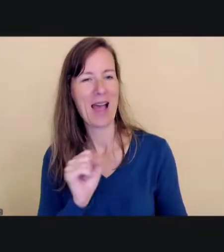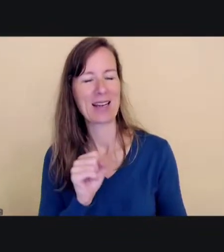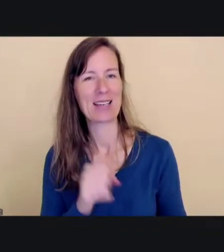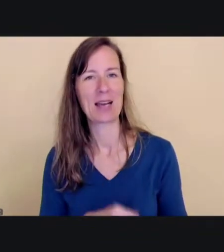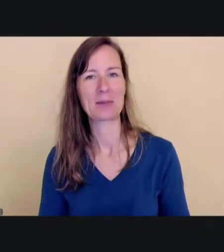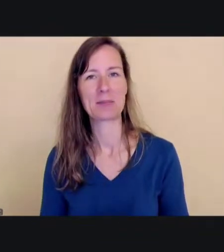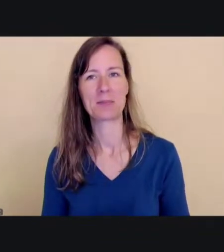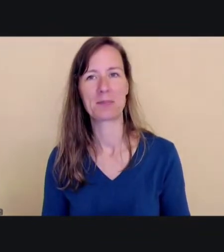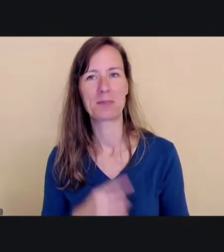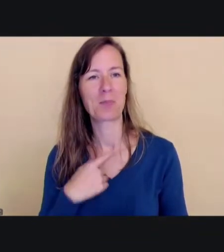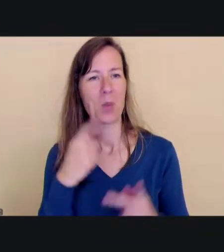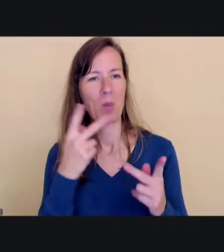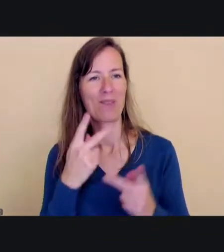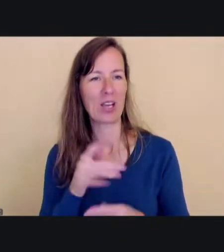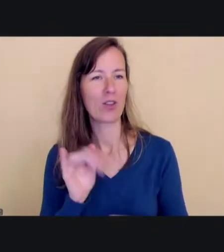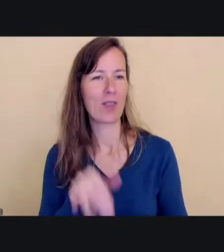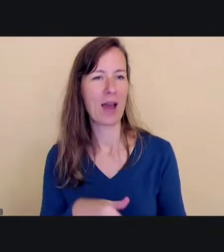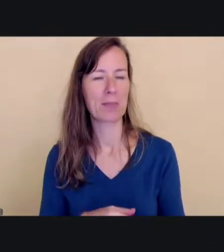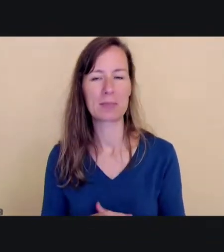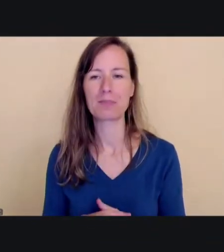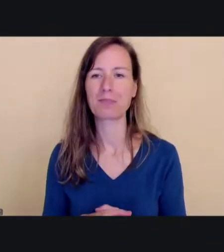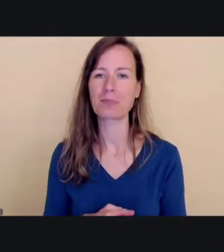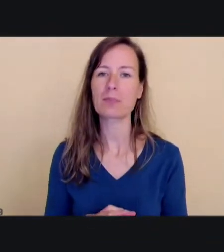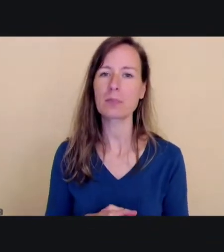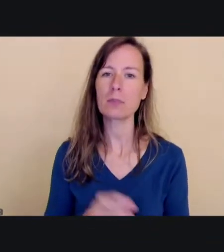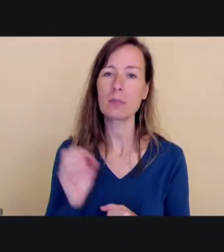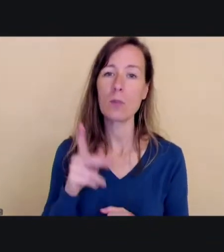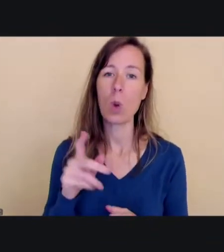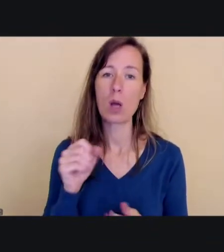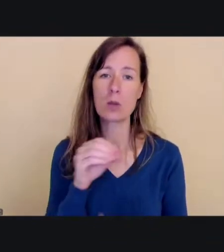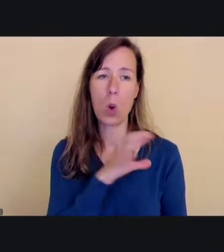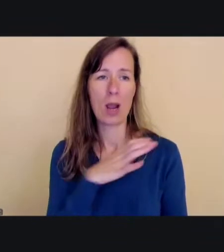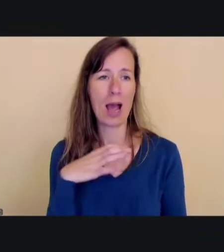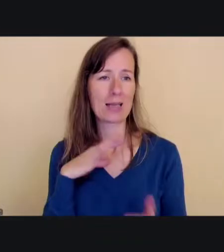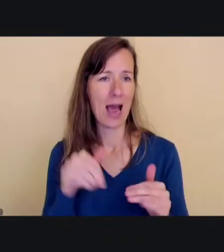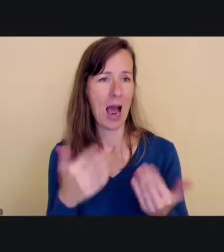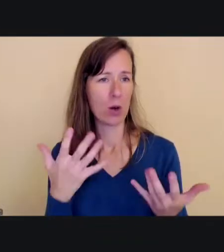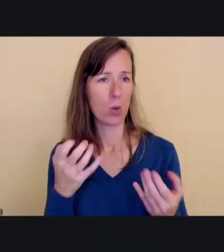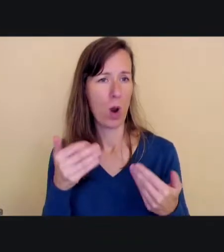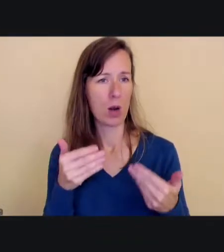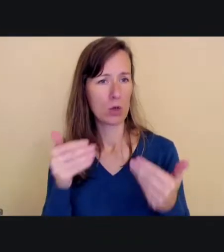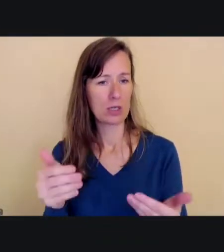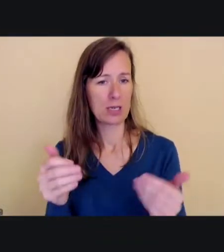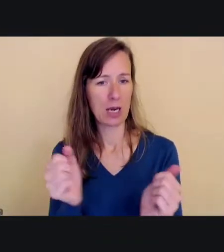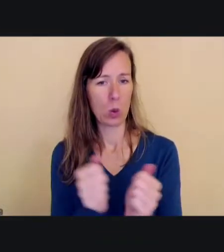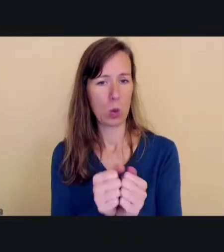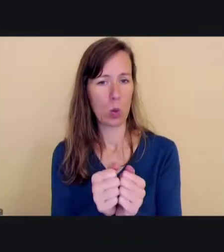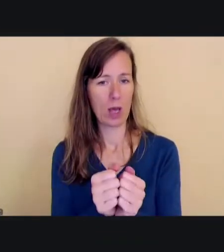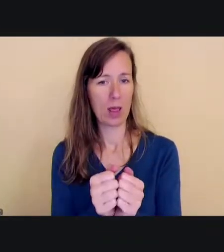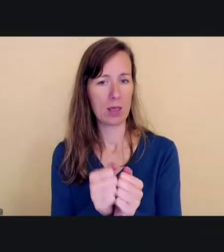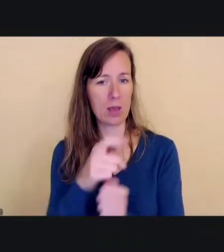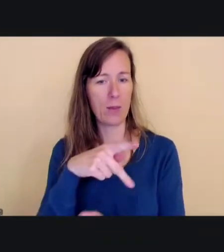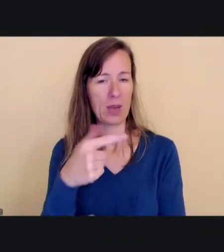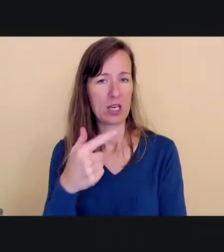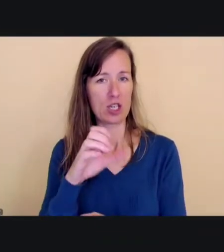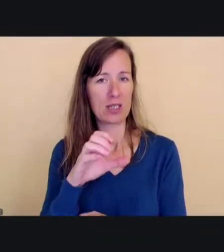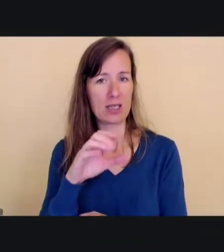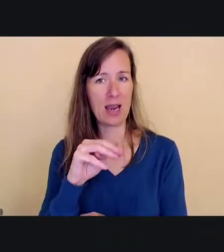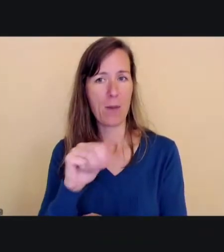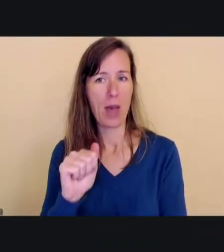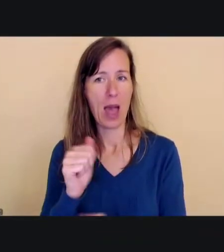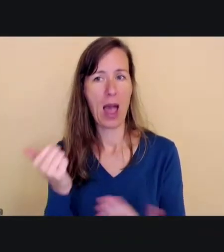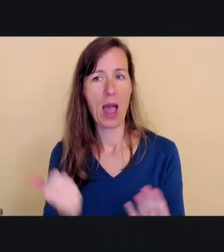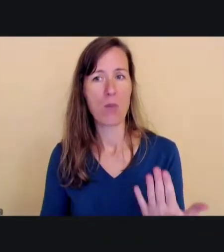Okay. Okay, so council, how do you want to proceed on PGCMA priorities? Do we want to ask